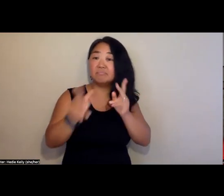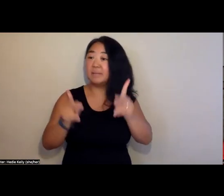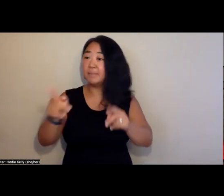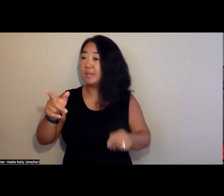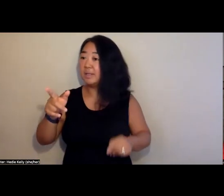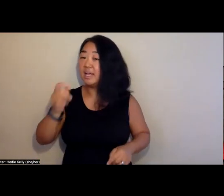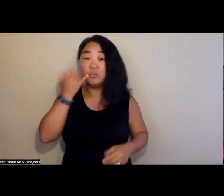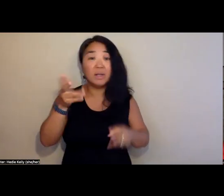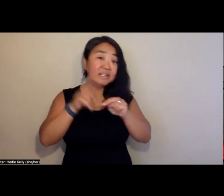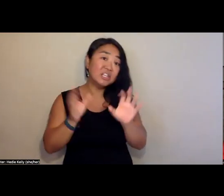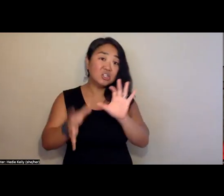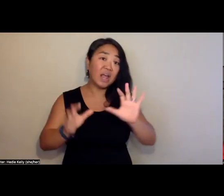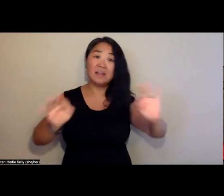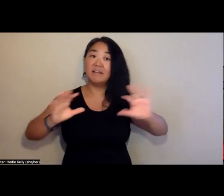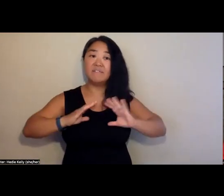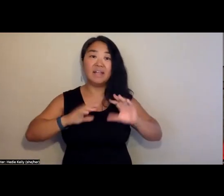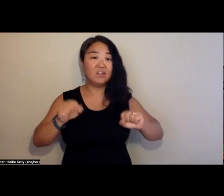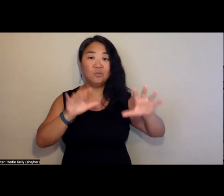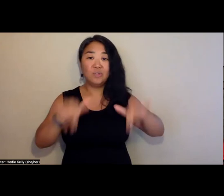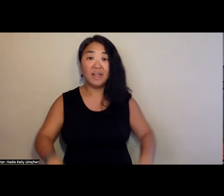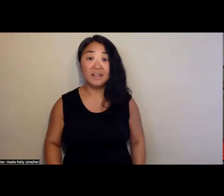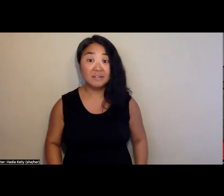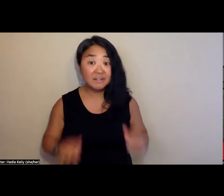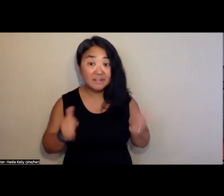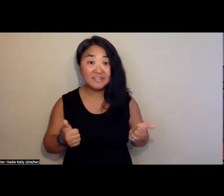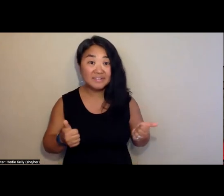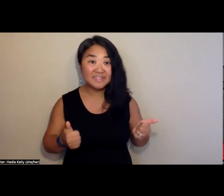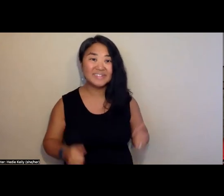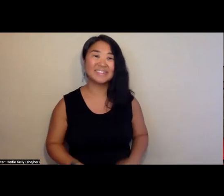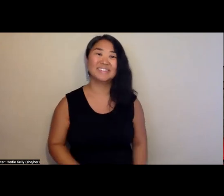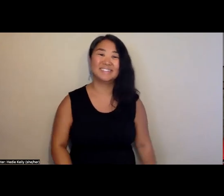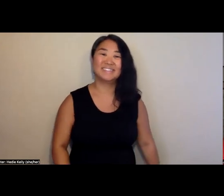chat, we'll sit around and chat a little bit more. Does that sound good? Cool.